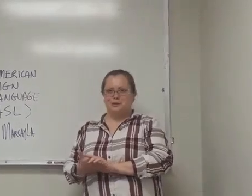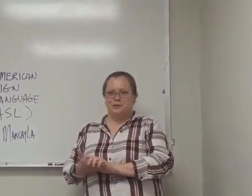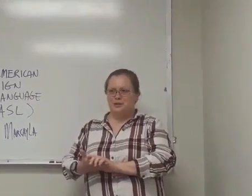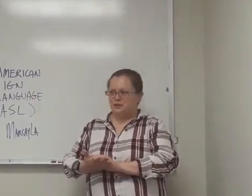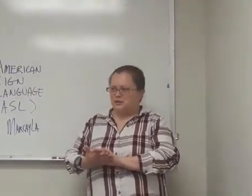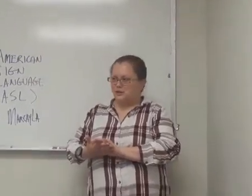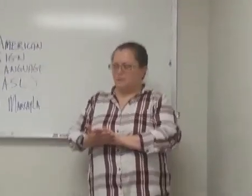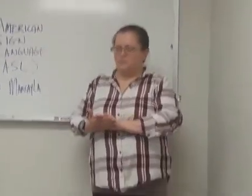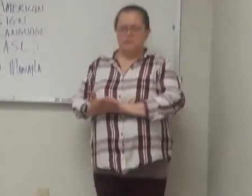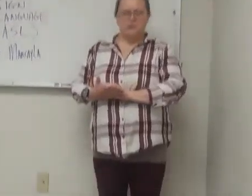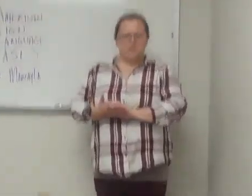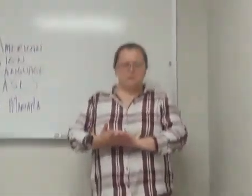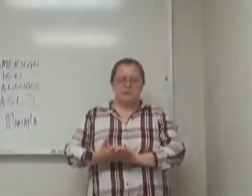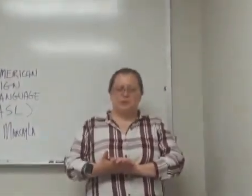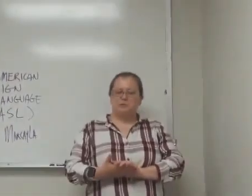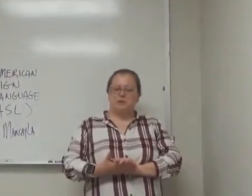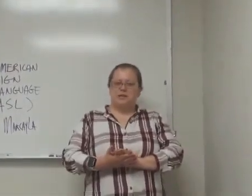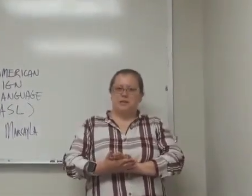So we'll start with the